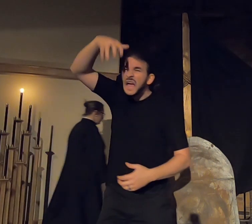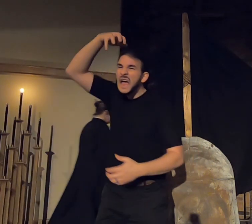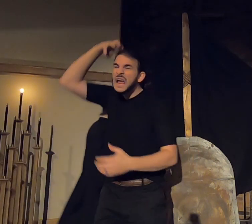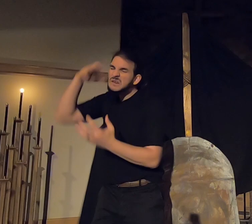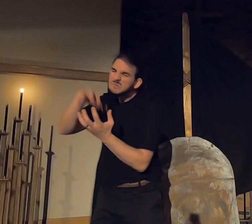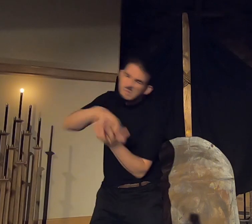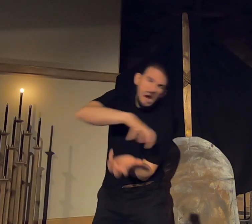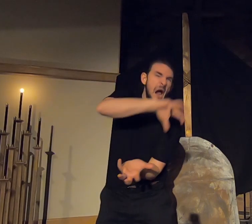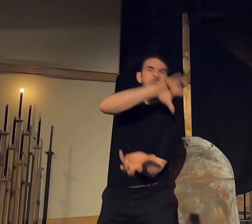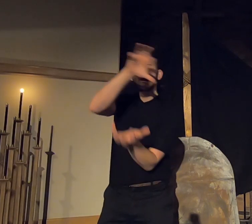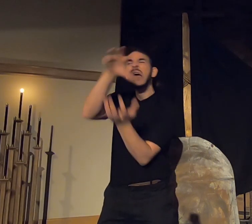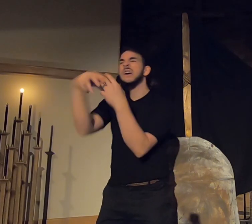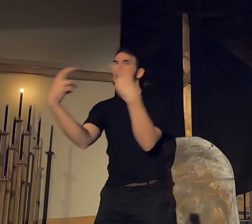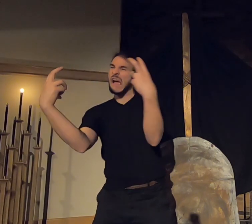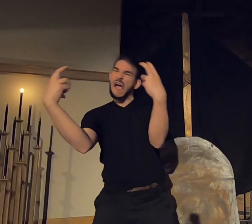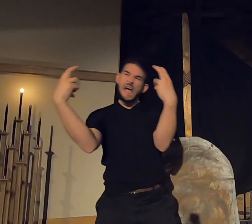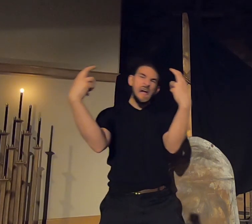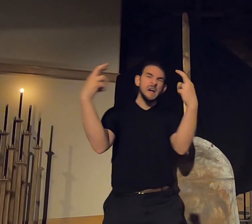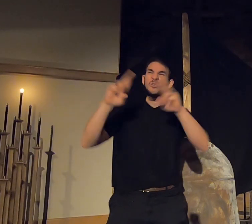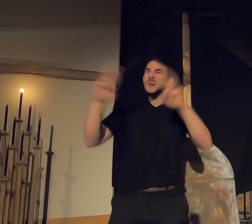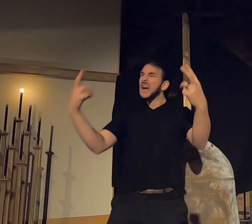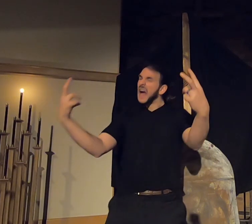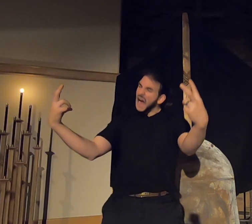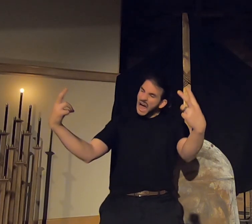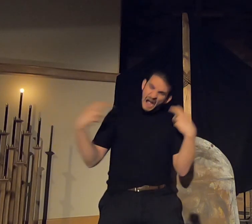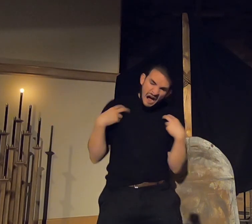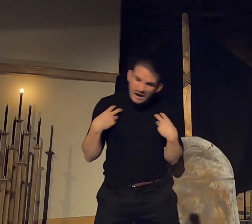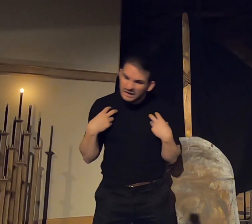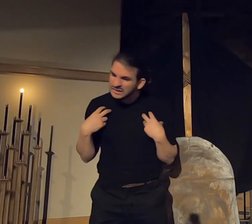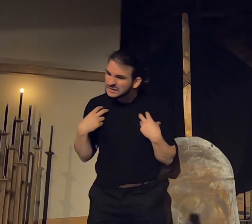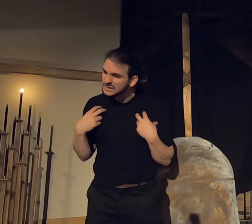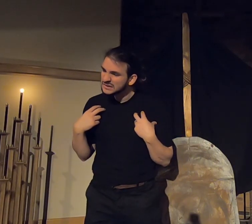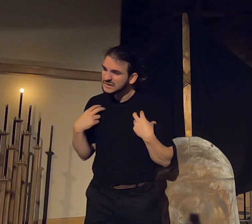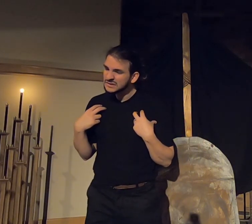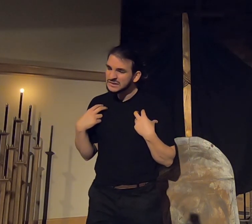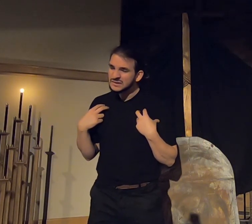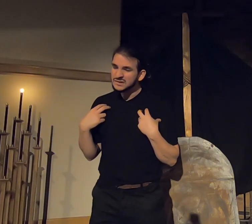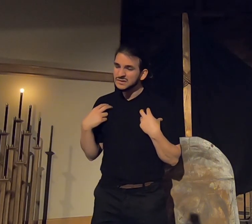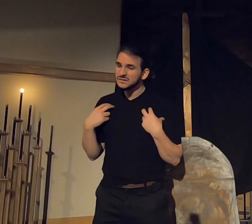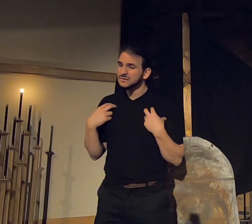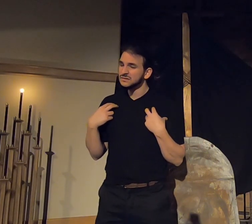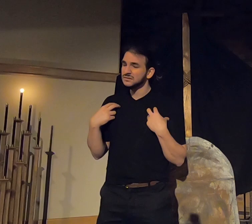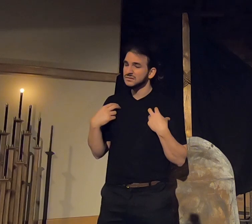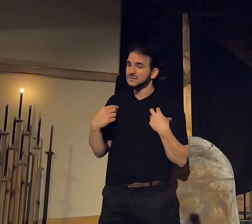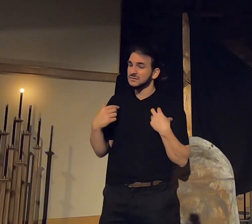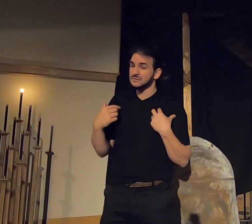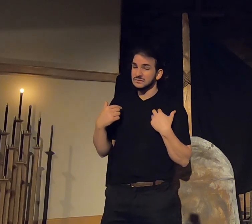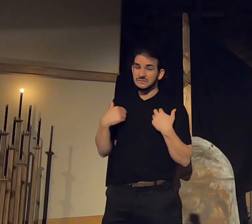My enemies are like lions, roaring and attacking with jaws open wide.